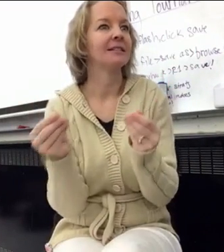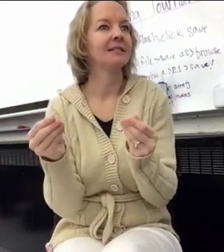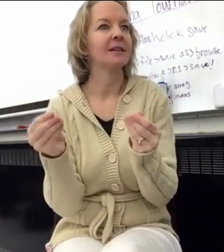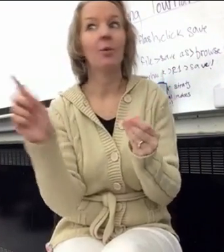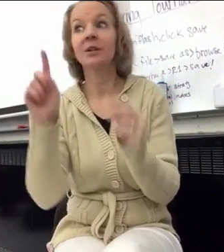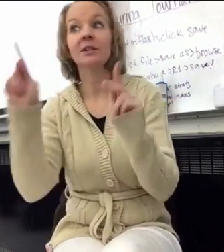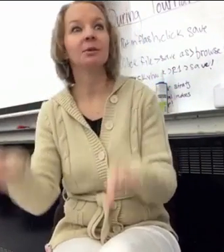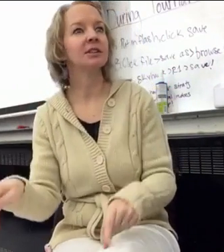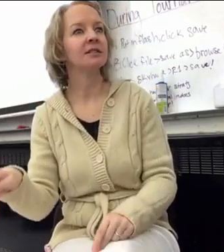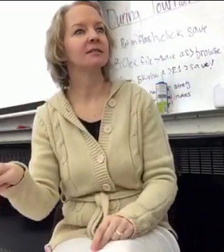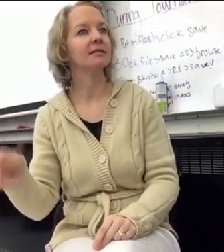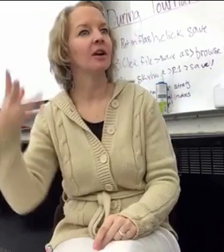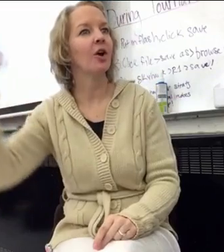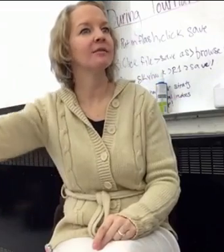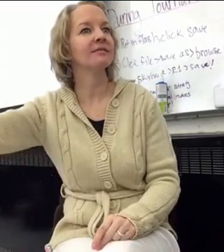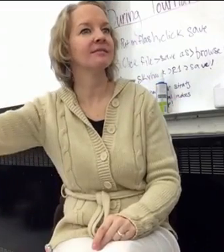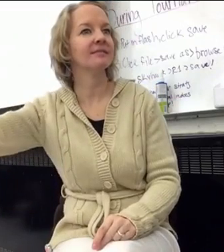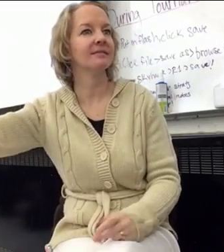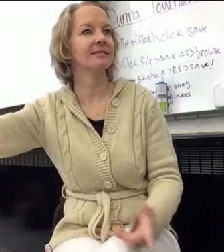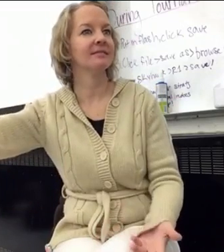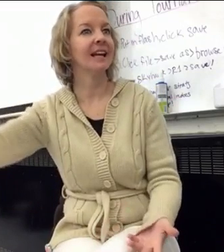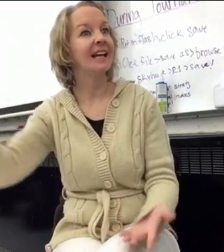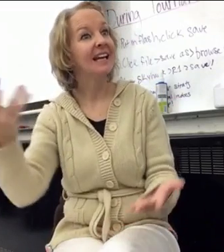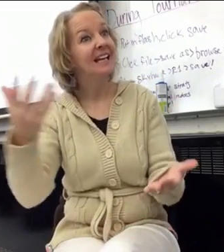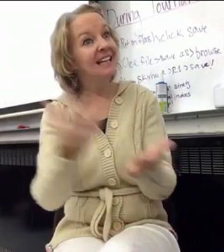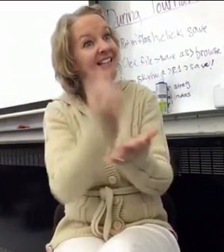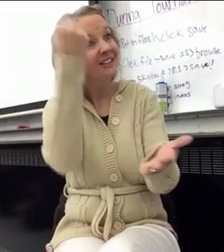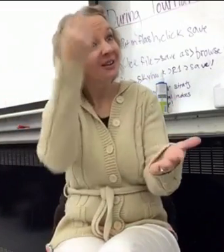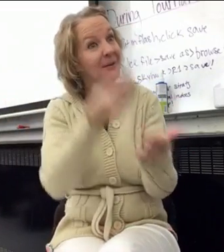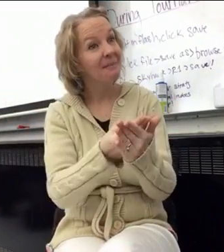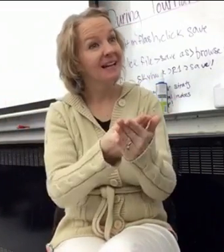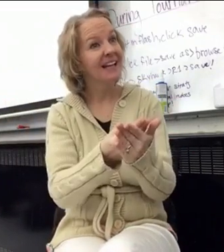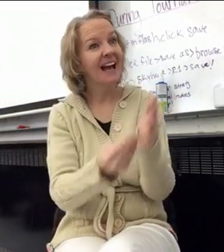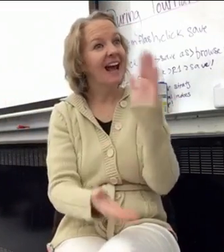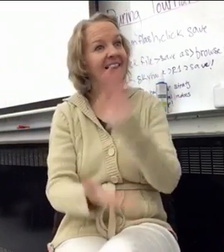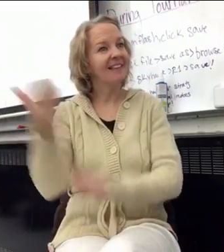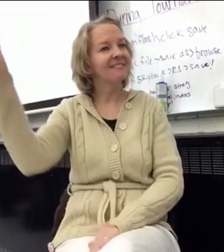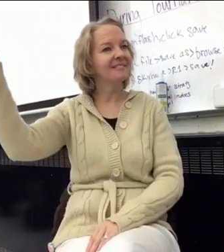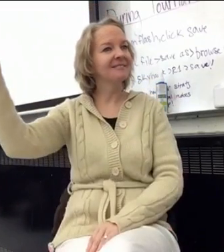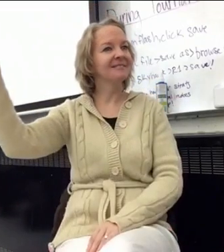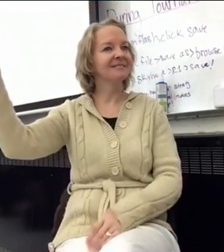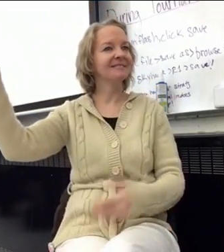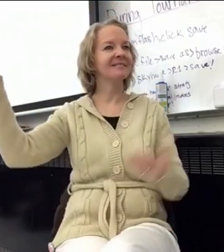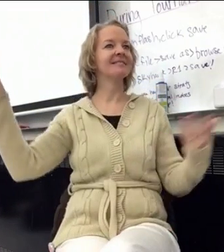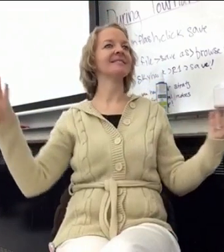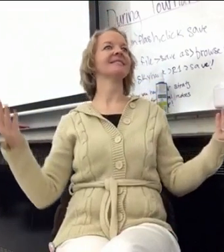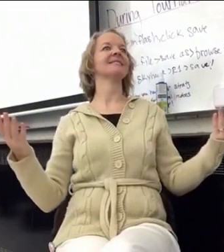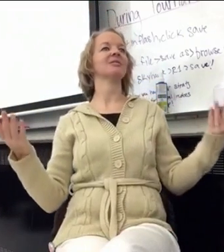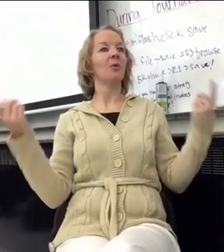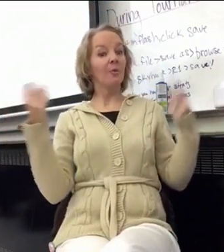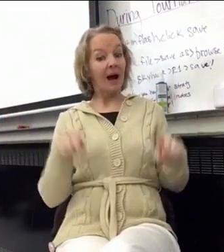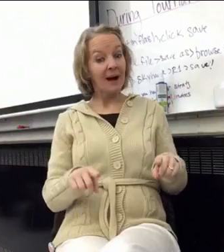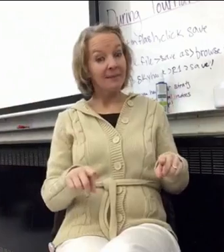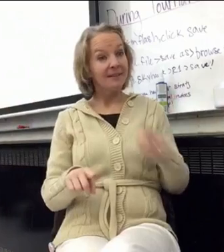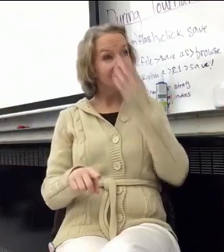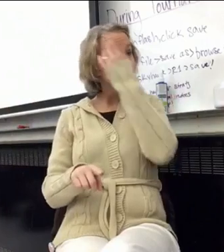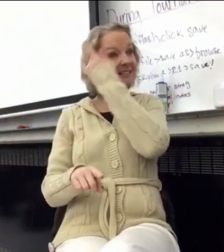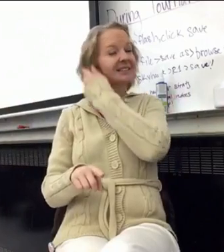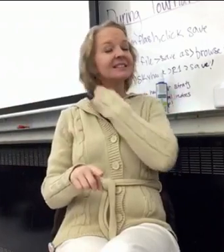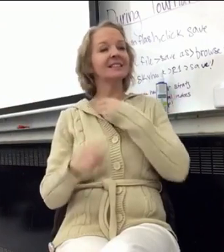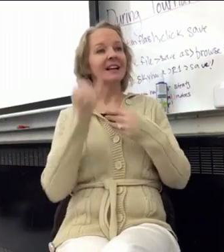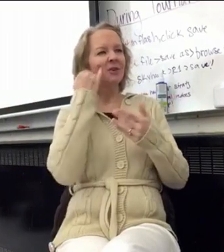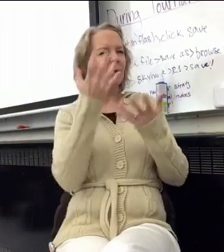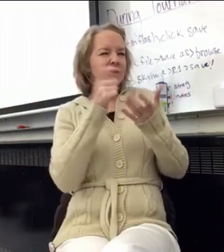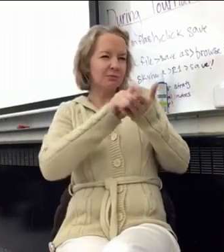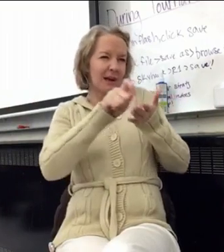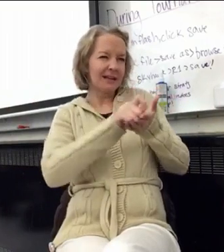at? He's gone. He took your money, and he's gone, and he's not coming back, right? What's going to happen is that if you want to write next to it, it's